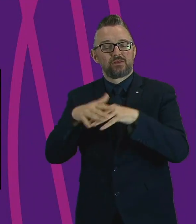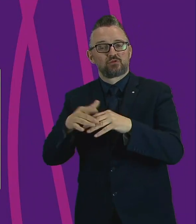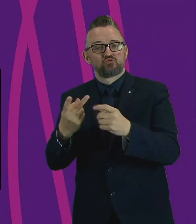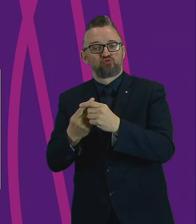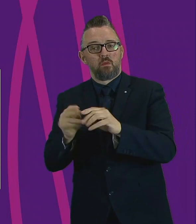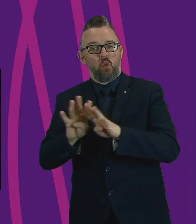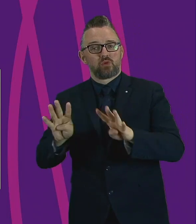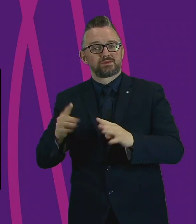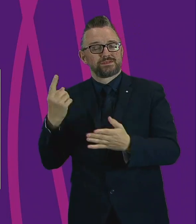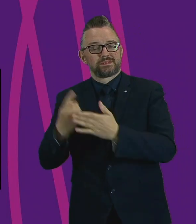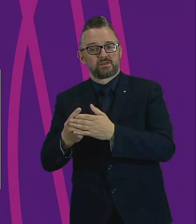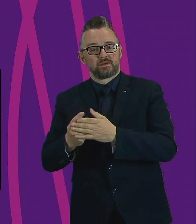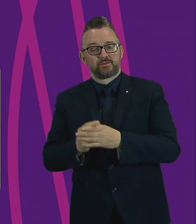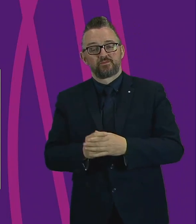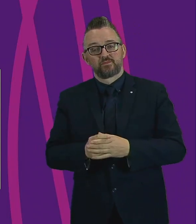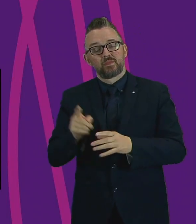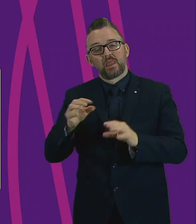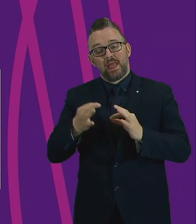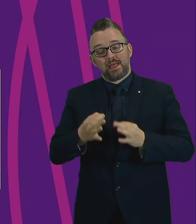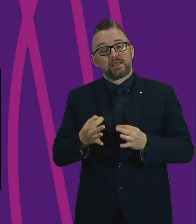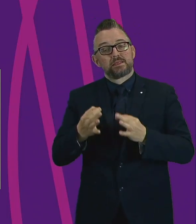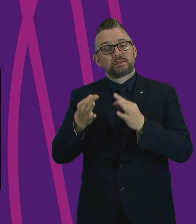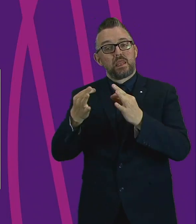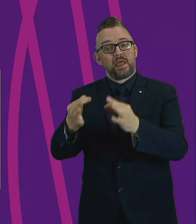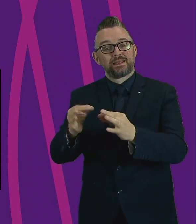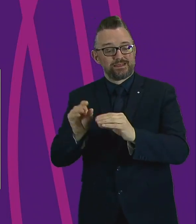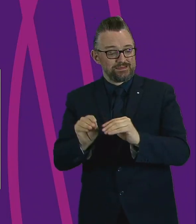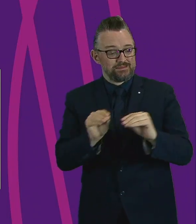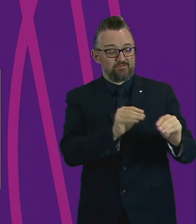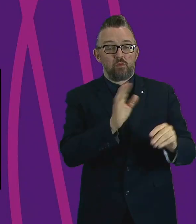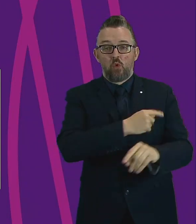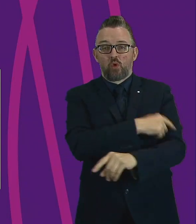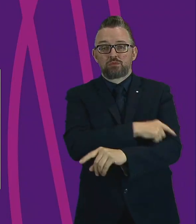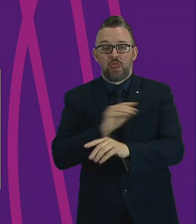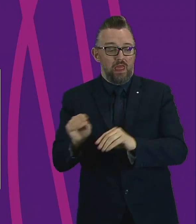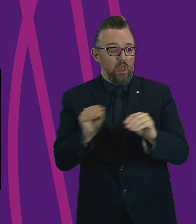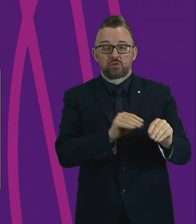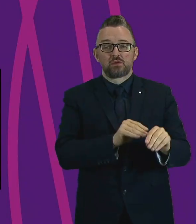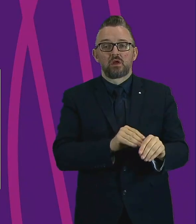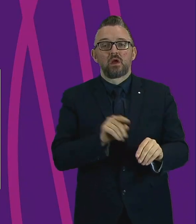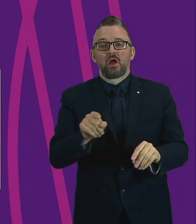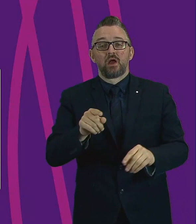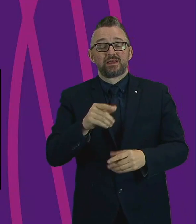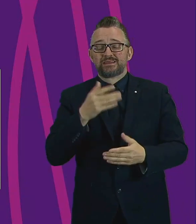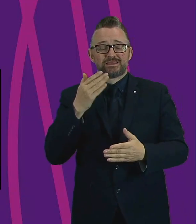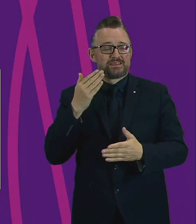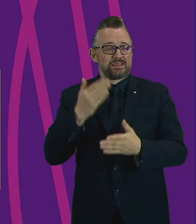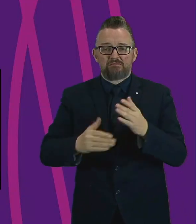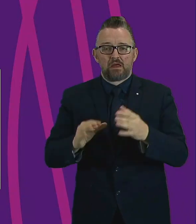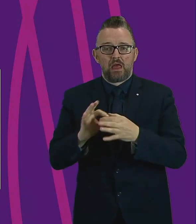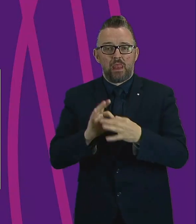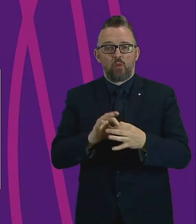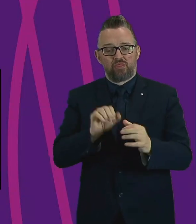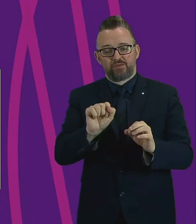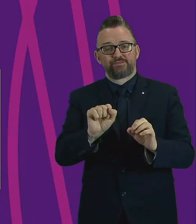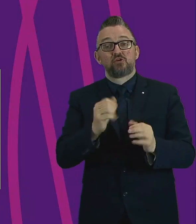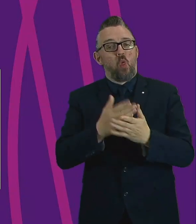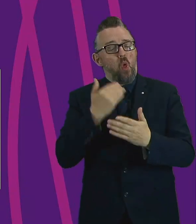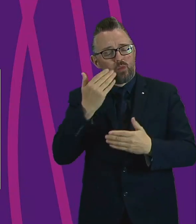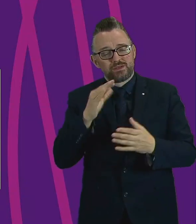has never been about places not being available. That was just the excuse given to families who were waiting on their people coming out of hospital.